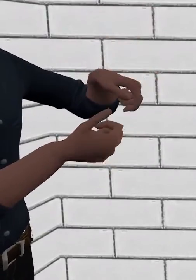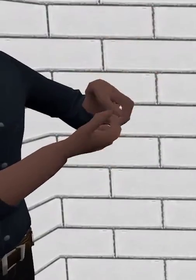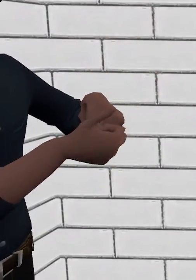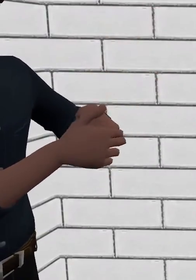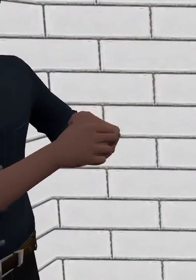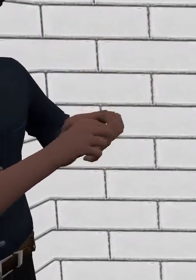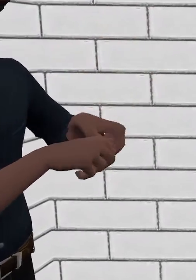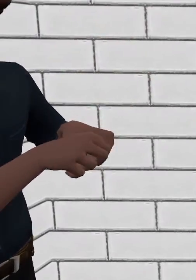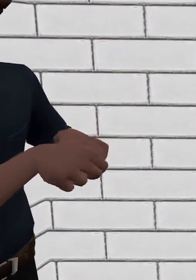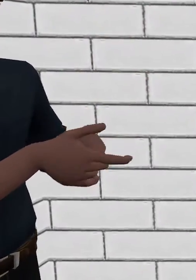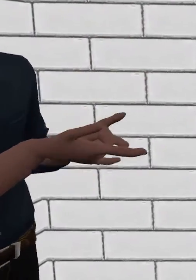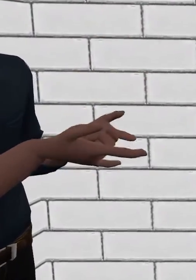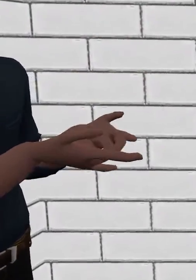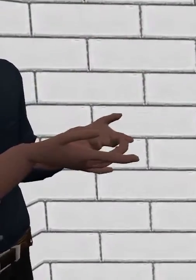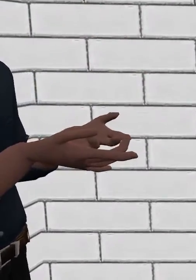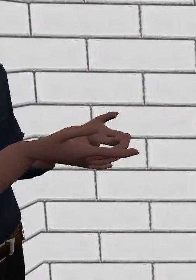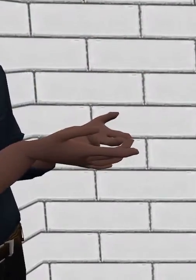attend anything you're available.